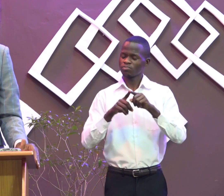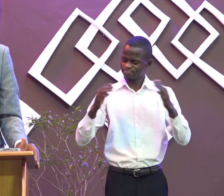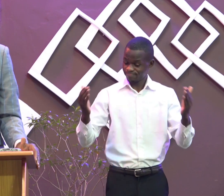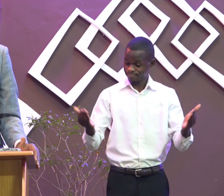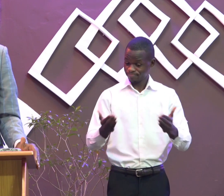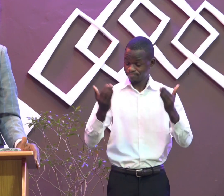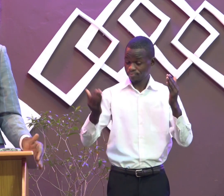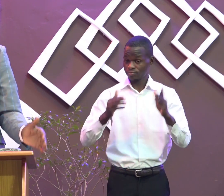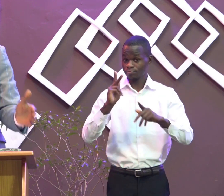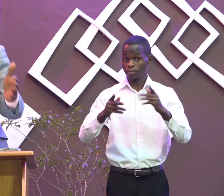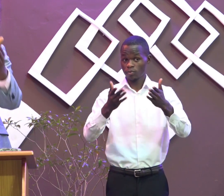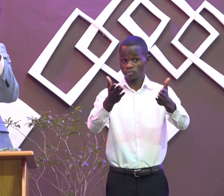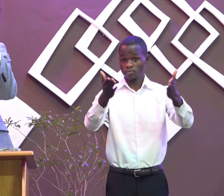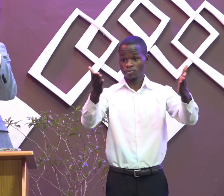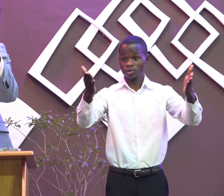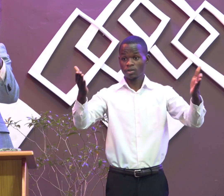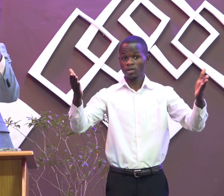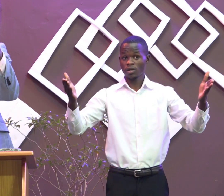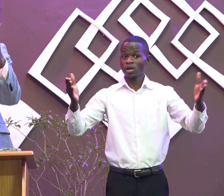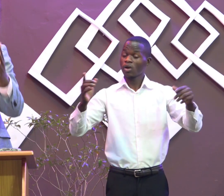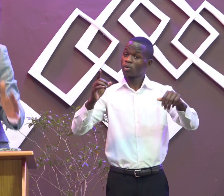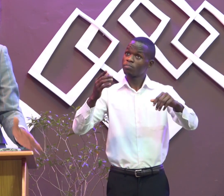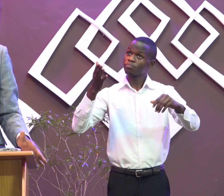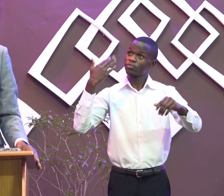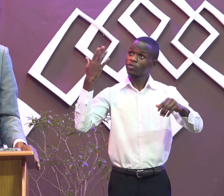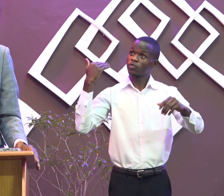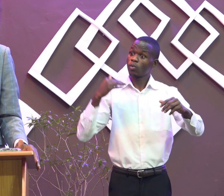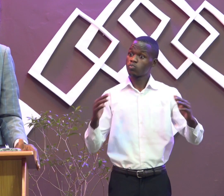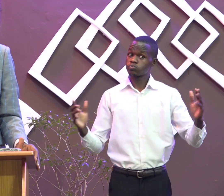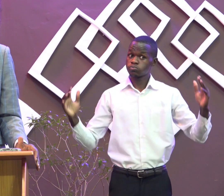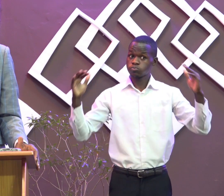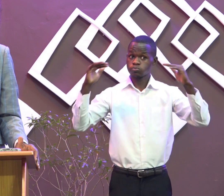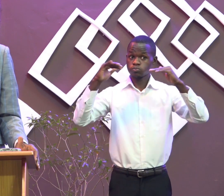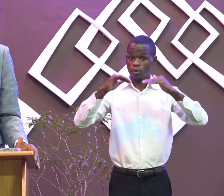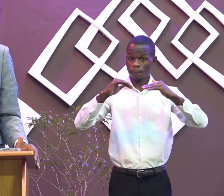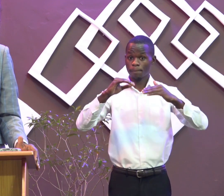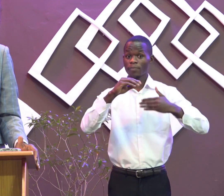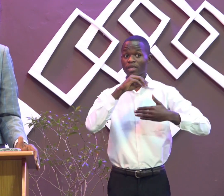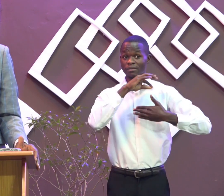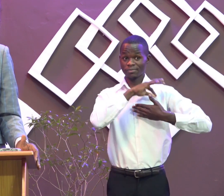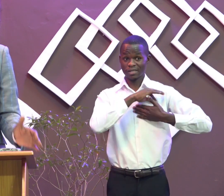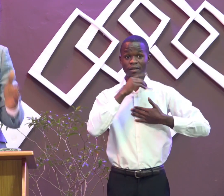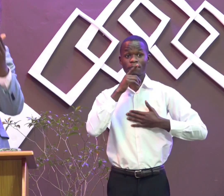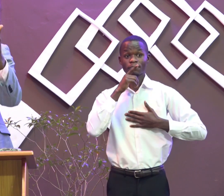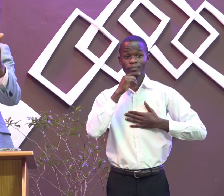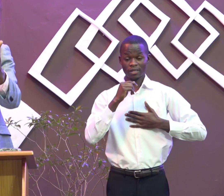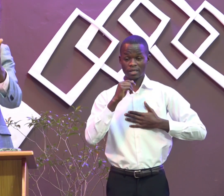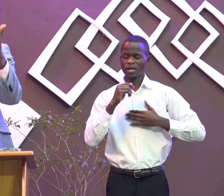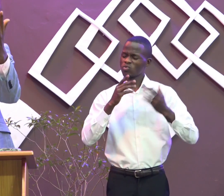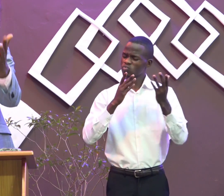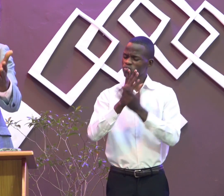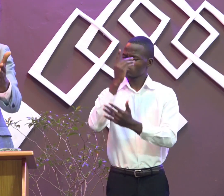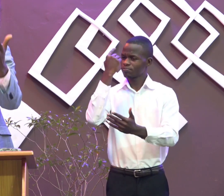encourage all of you listening to us. Yetubale tulete nkungana ezo muntu owo munda. Wherever we've been coming for our inner man conferences. Amazima gali